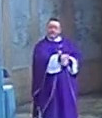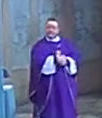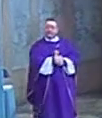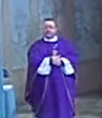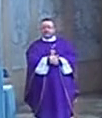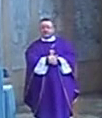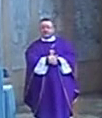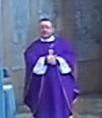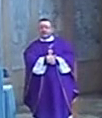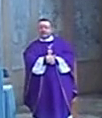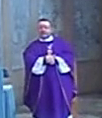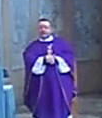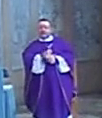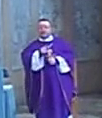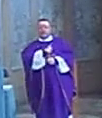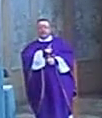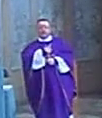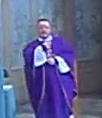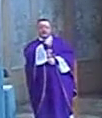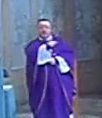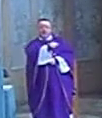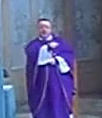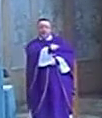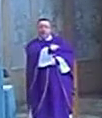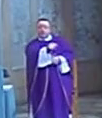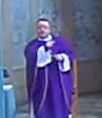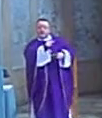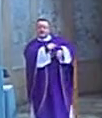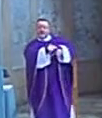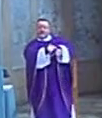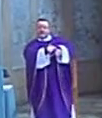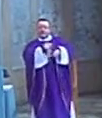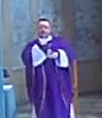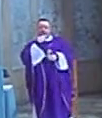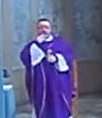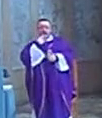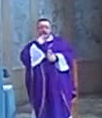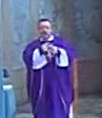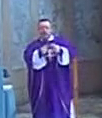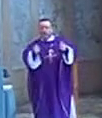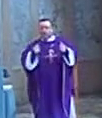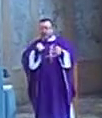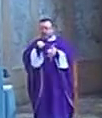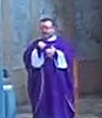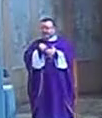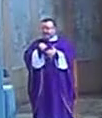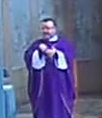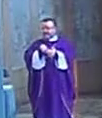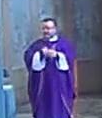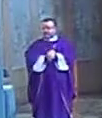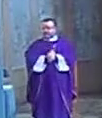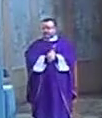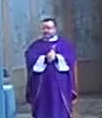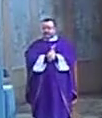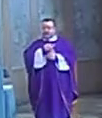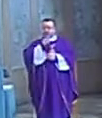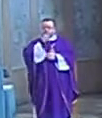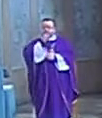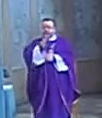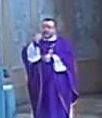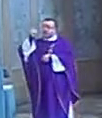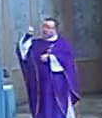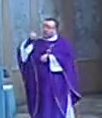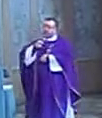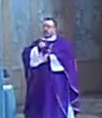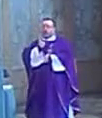him because it's those times when we sin we